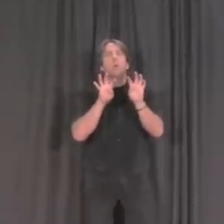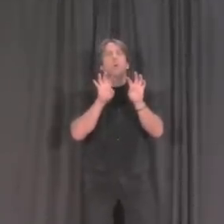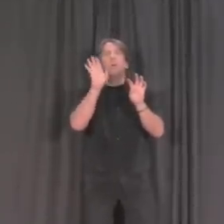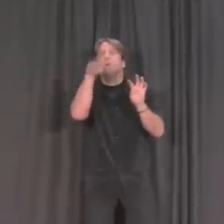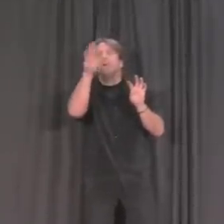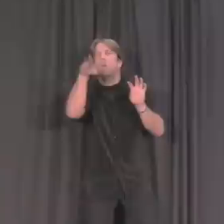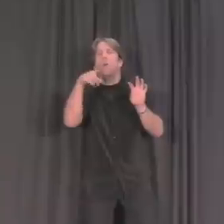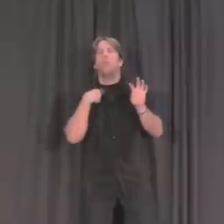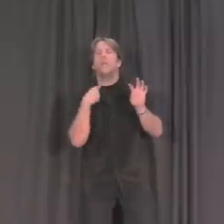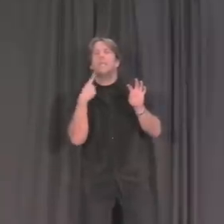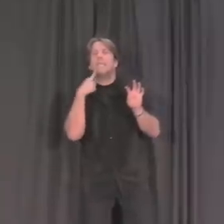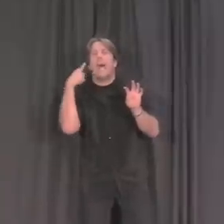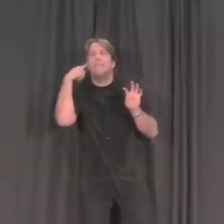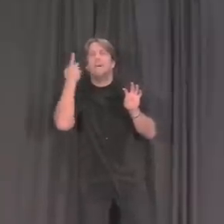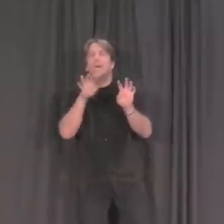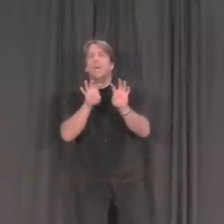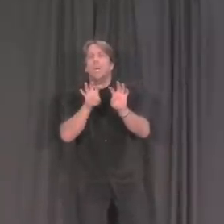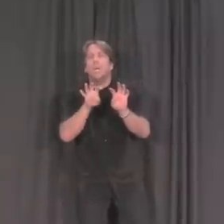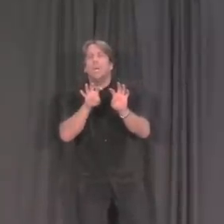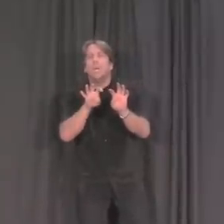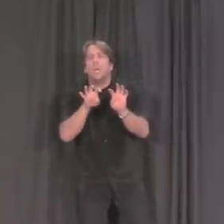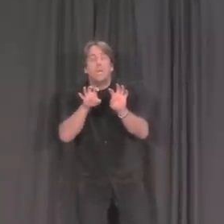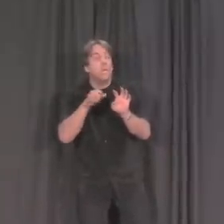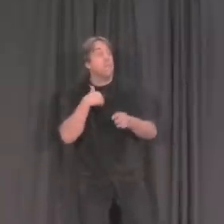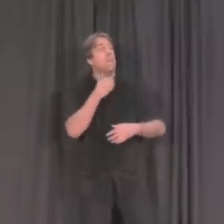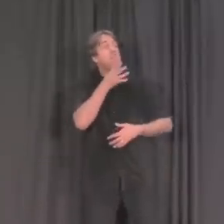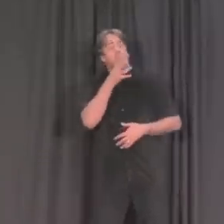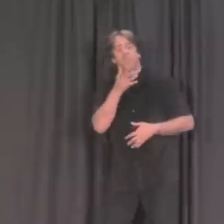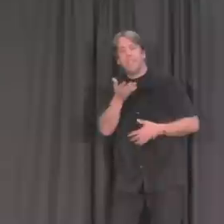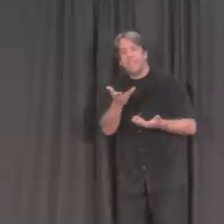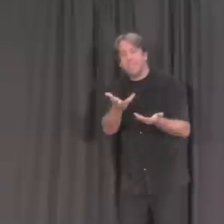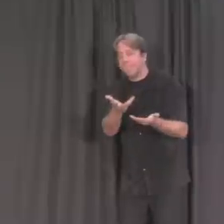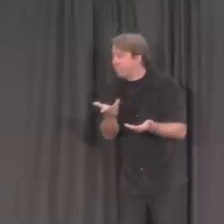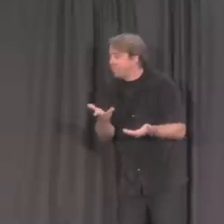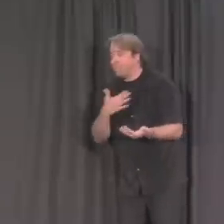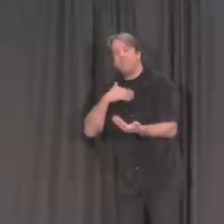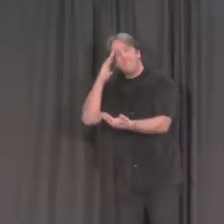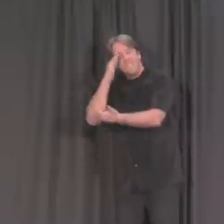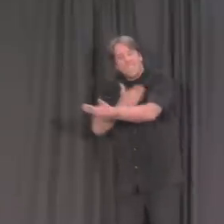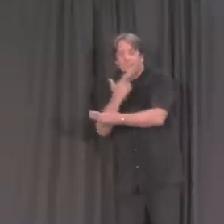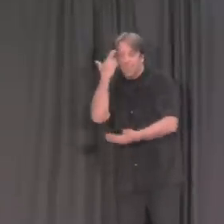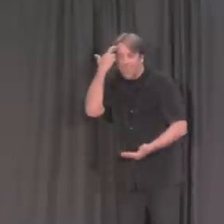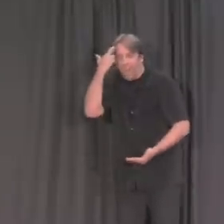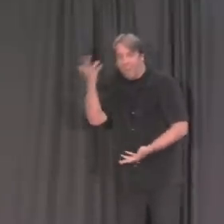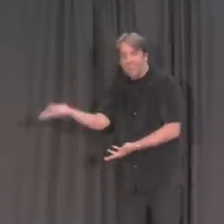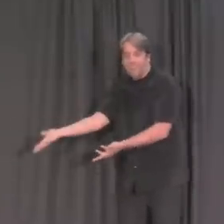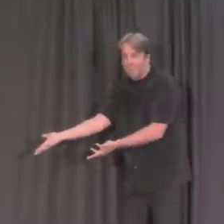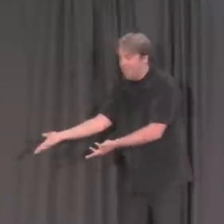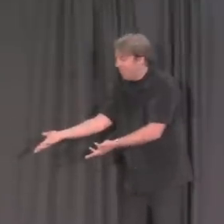Do you mind? And my mom was like, does he know we're deaf? My mom said, yes, he knows we're deaf, but he's